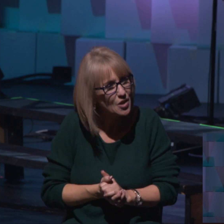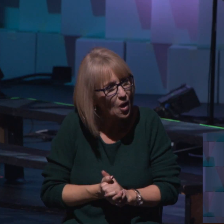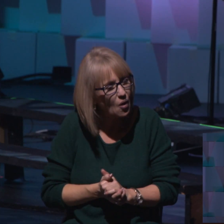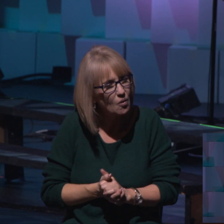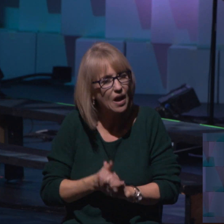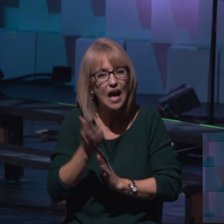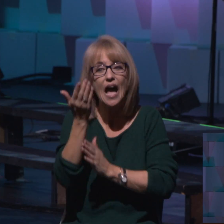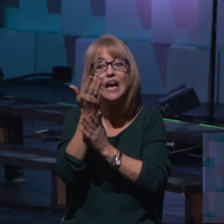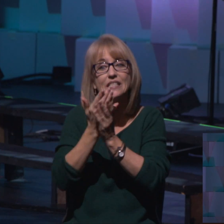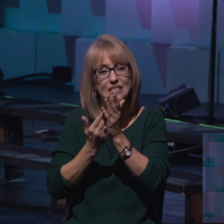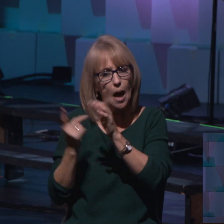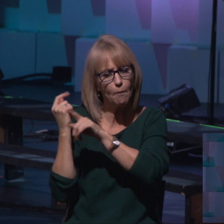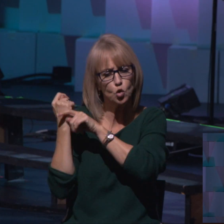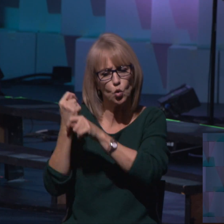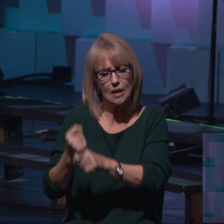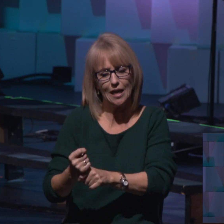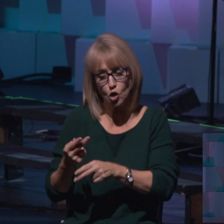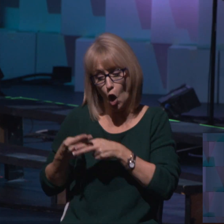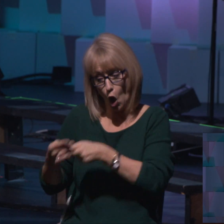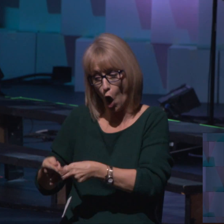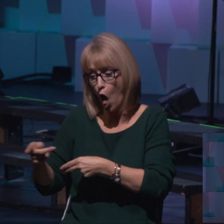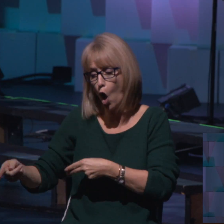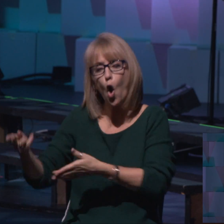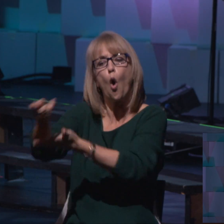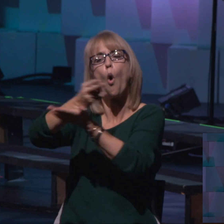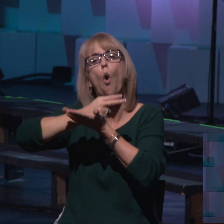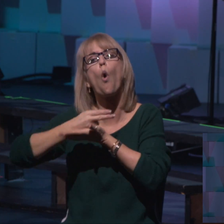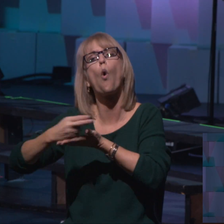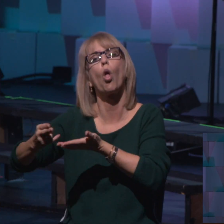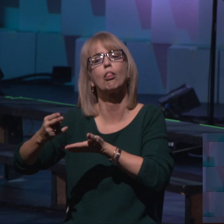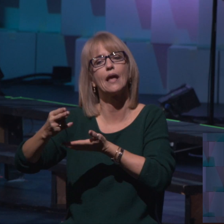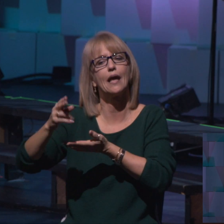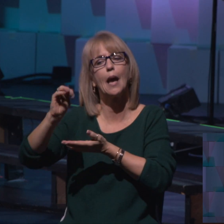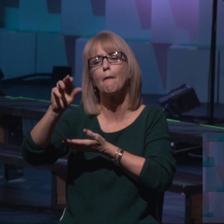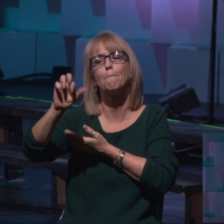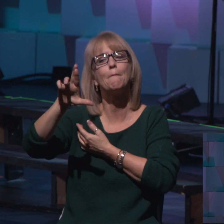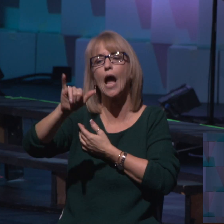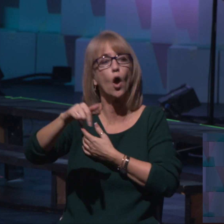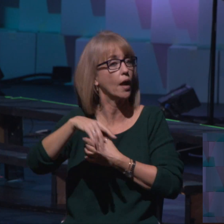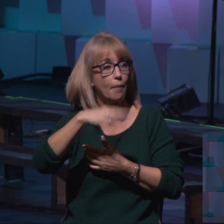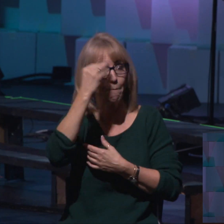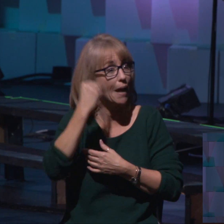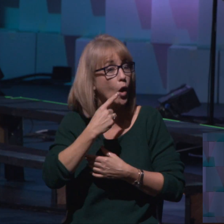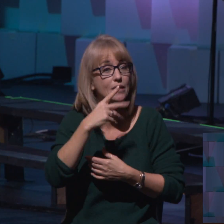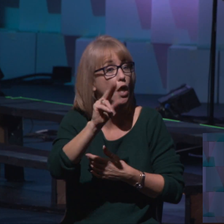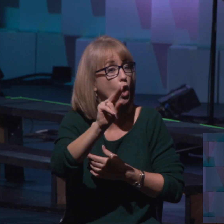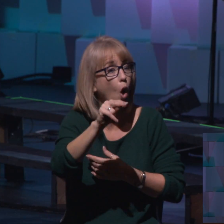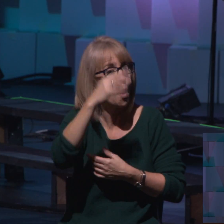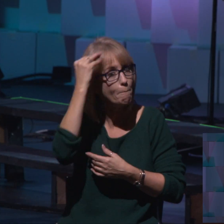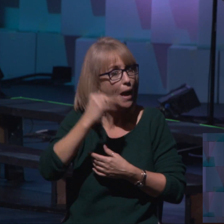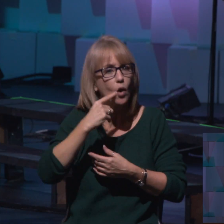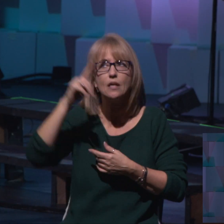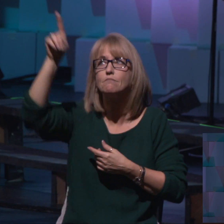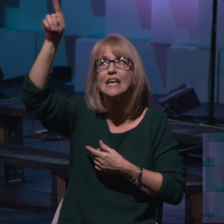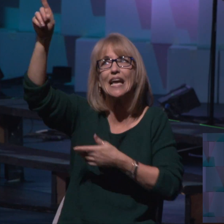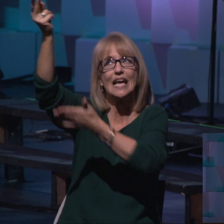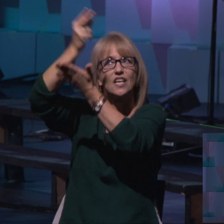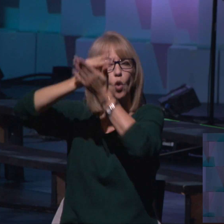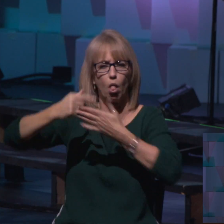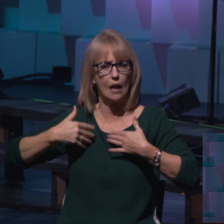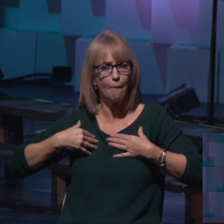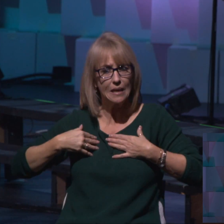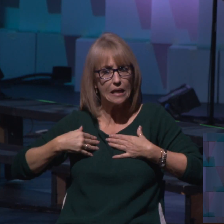holy name of Mary, but that's not how she sees it. Mary says it's holy as his name. Holy is the name of the Messiah, not